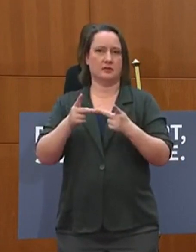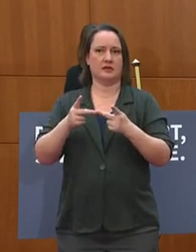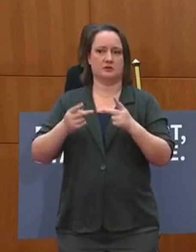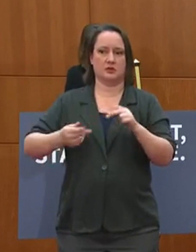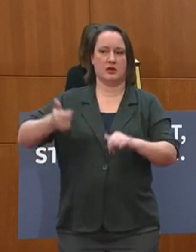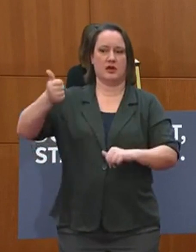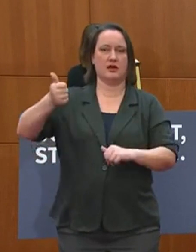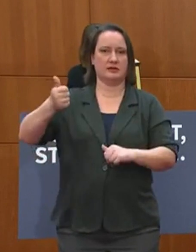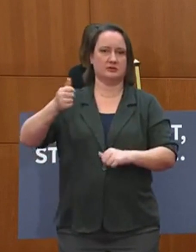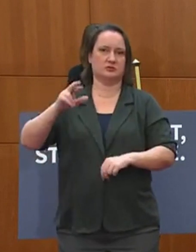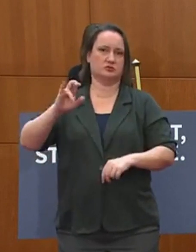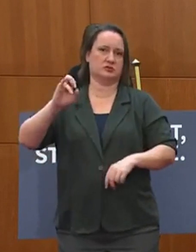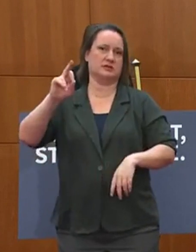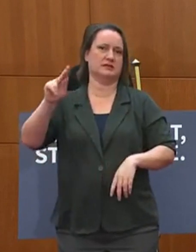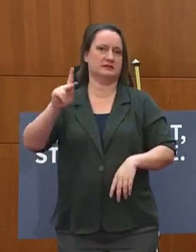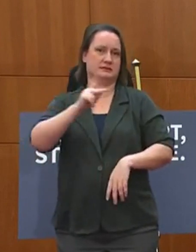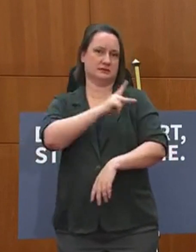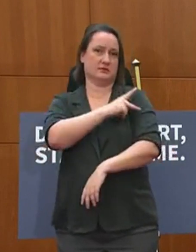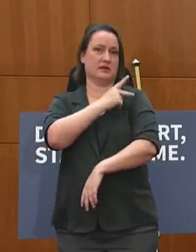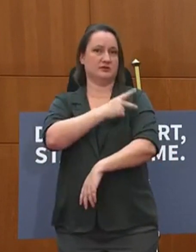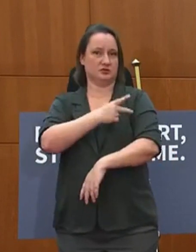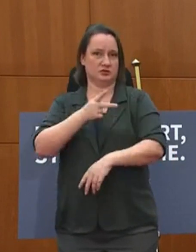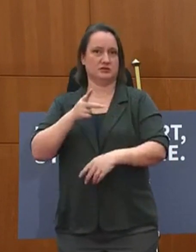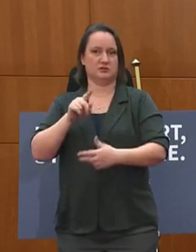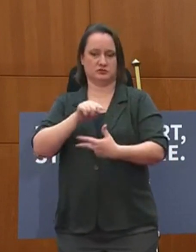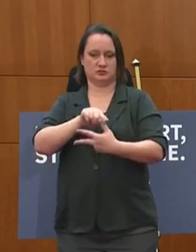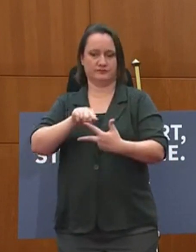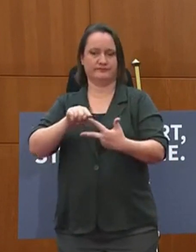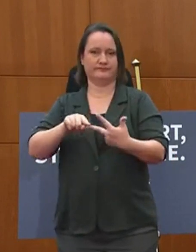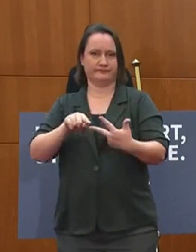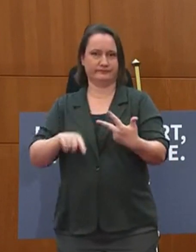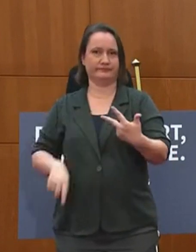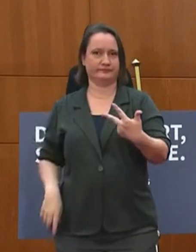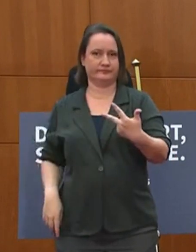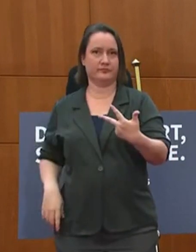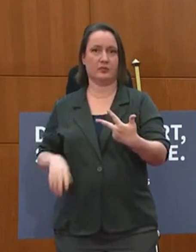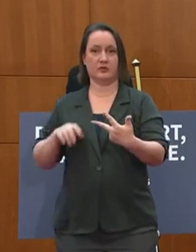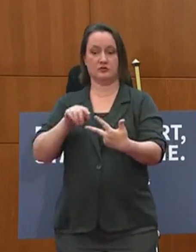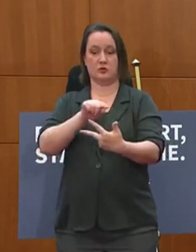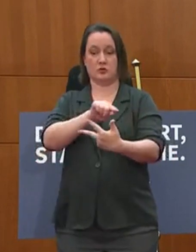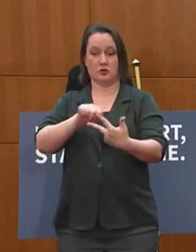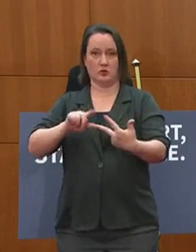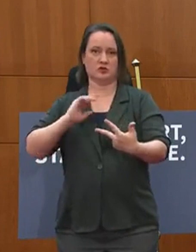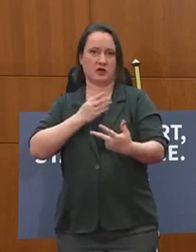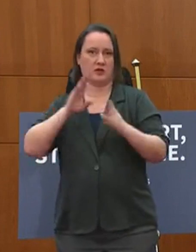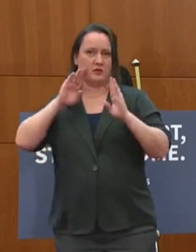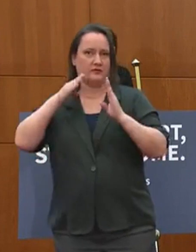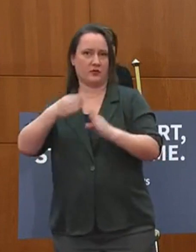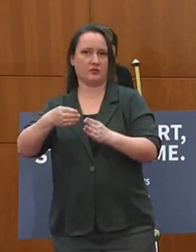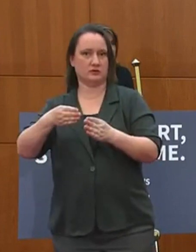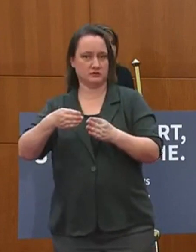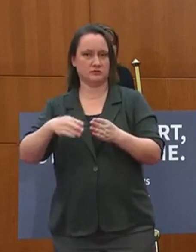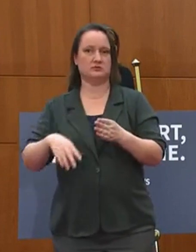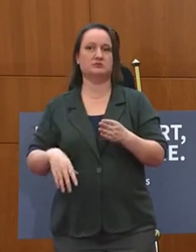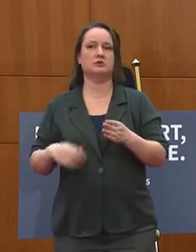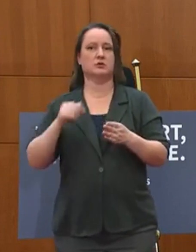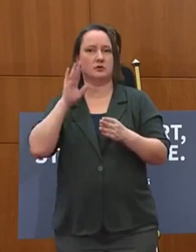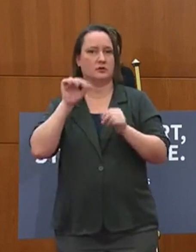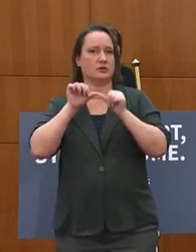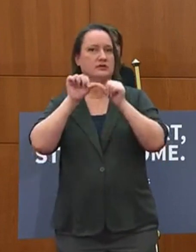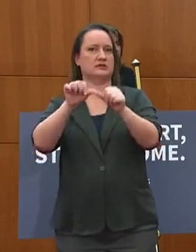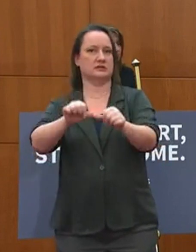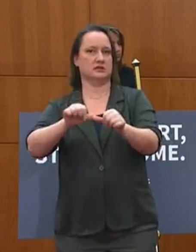highest risk patients have been. And those are the areas that we're focusing on, and we'll continue to do that